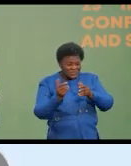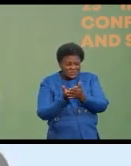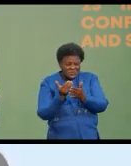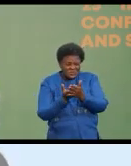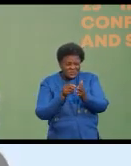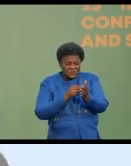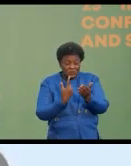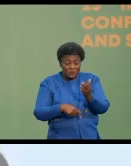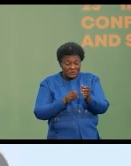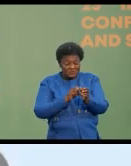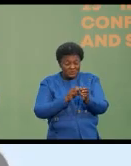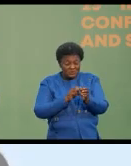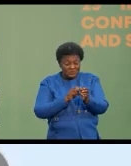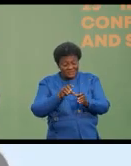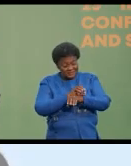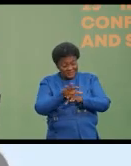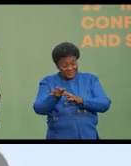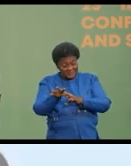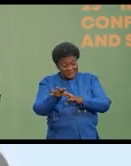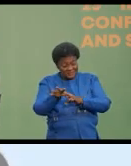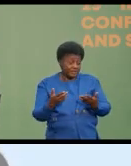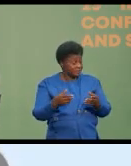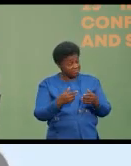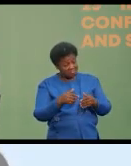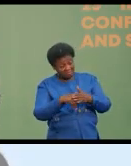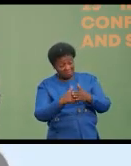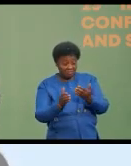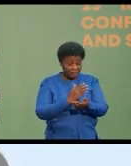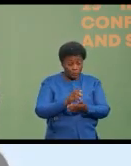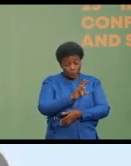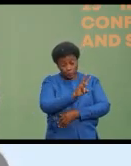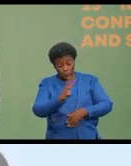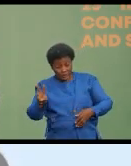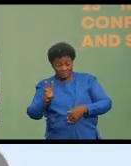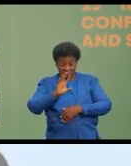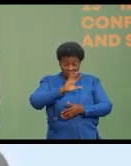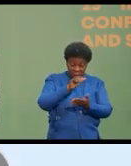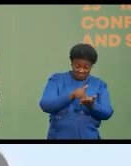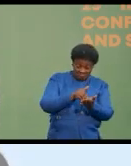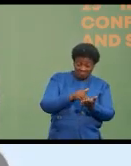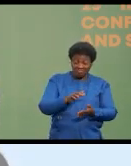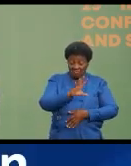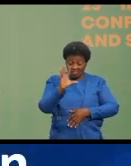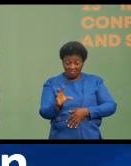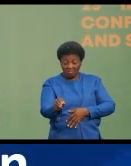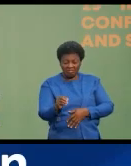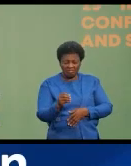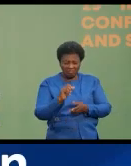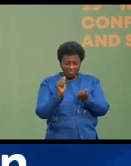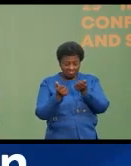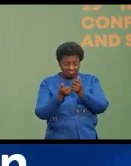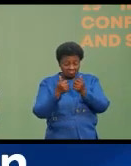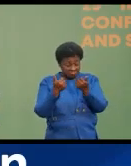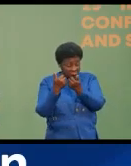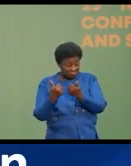for deaths. However, we can see that West and Central Africa faces unique challenges, particularly in